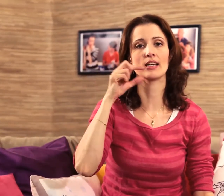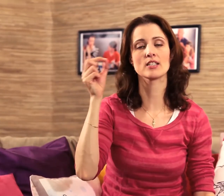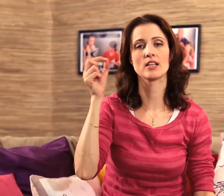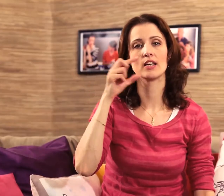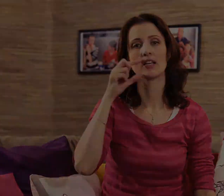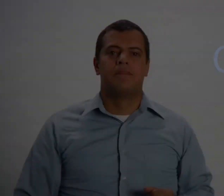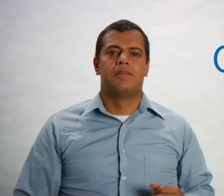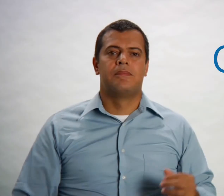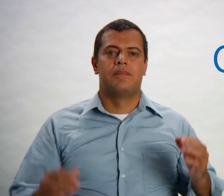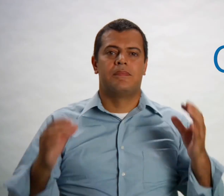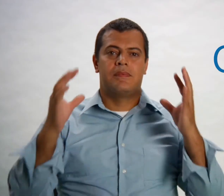cat.